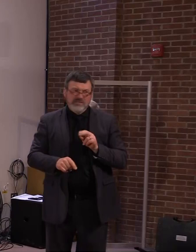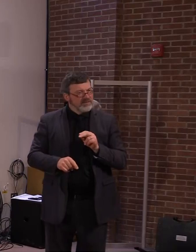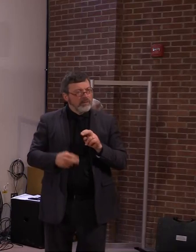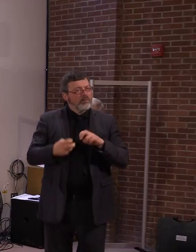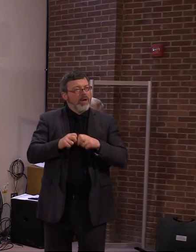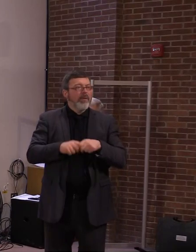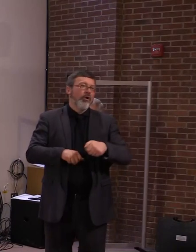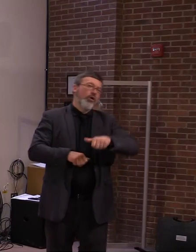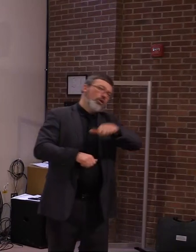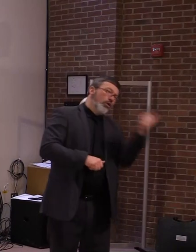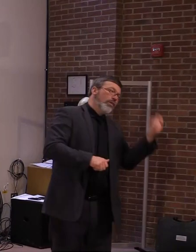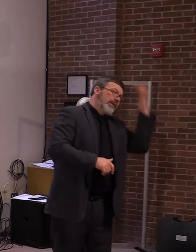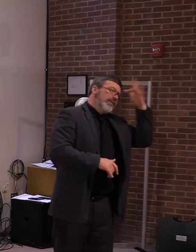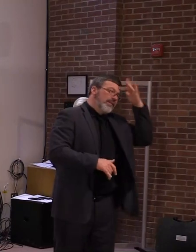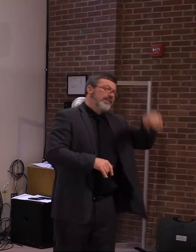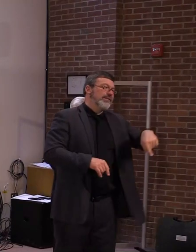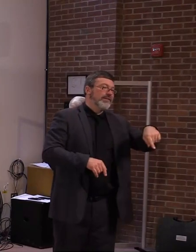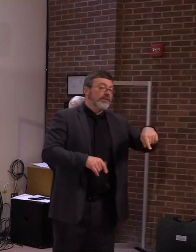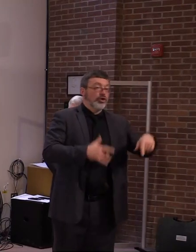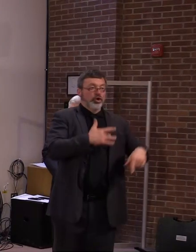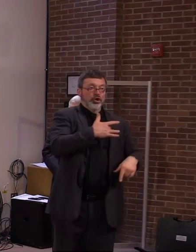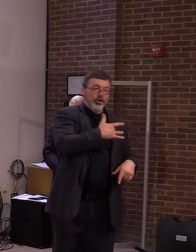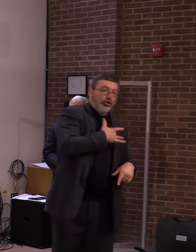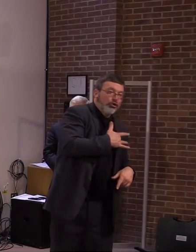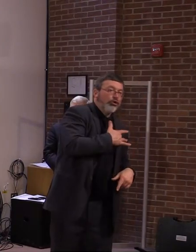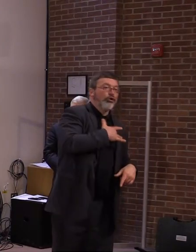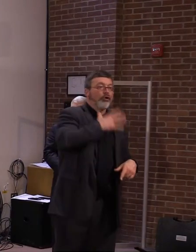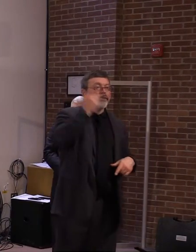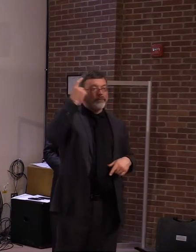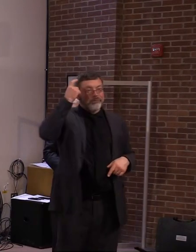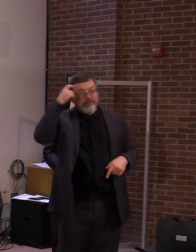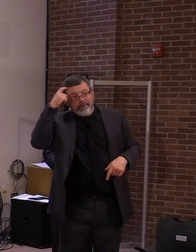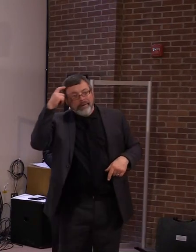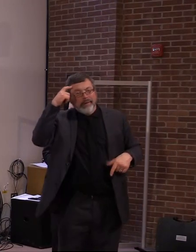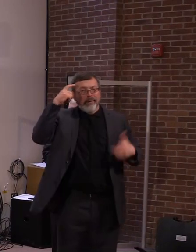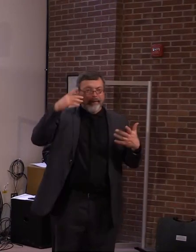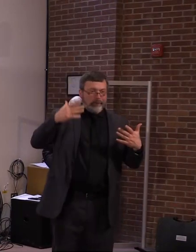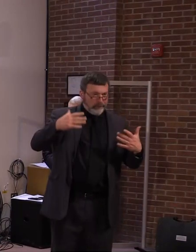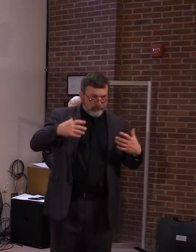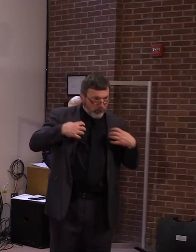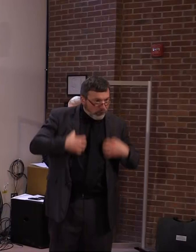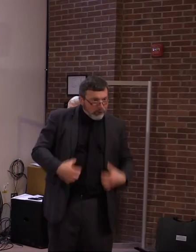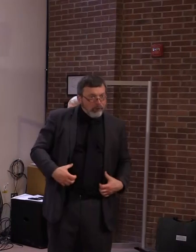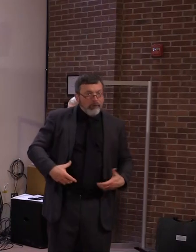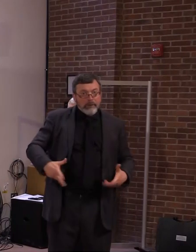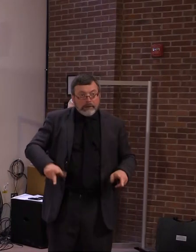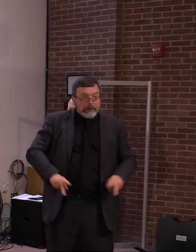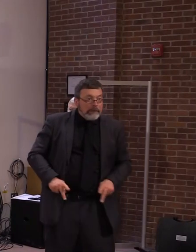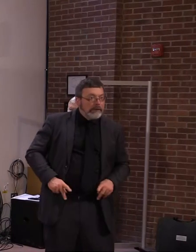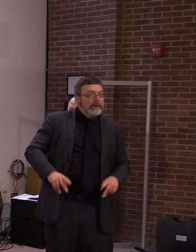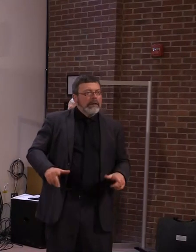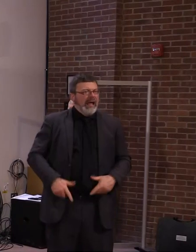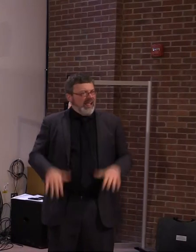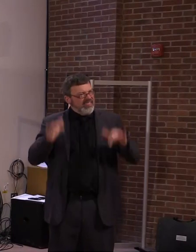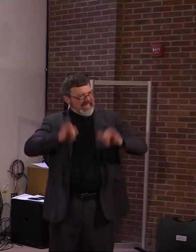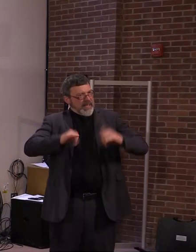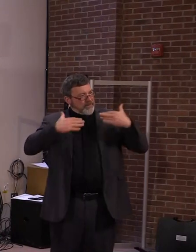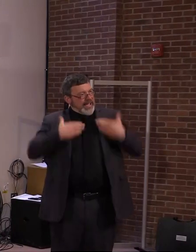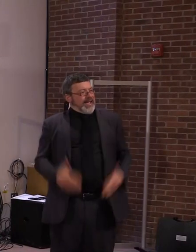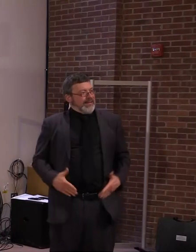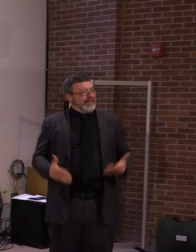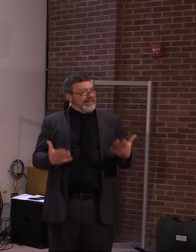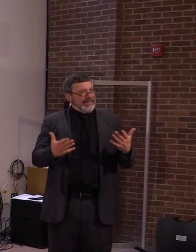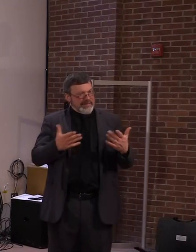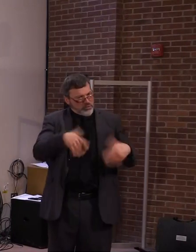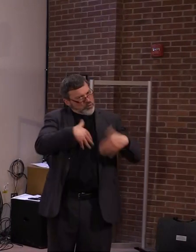needs that are impacting our hospitals. But if you want maybe my perspective in terms